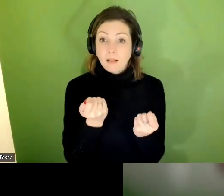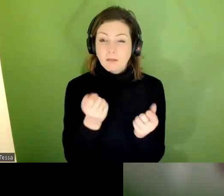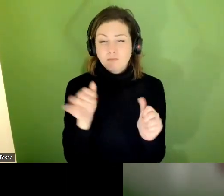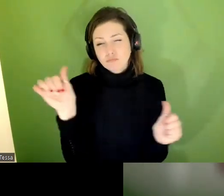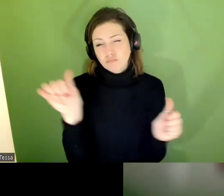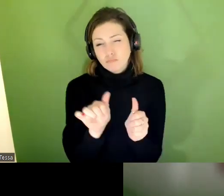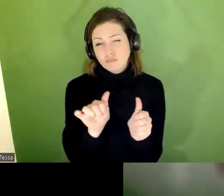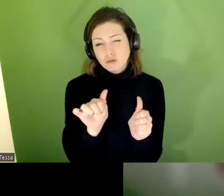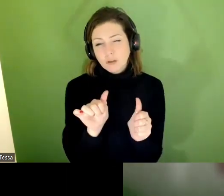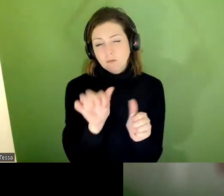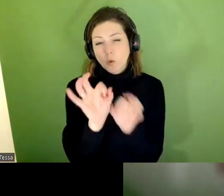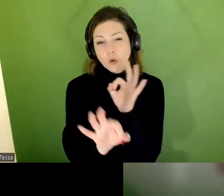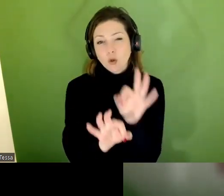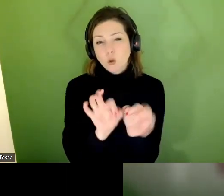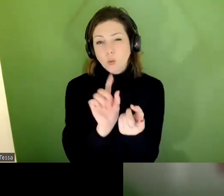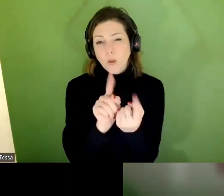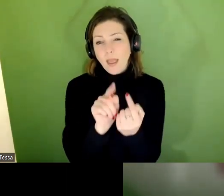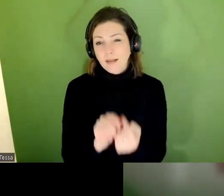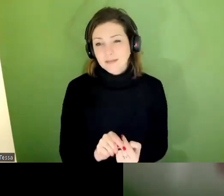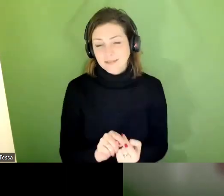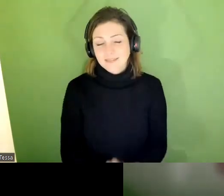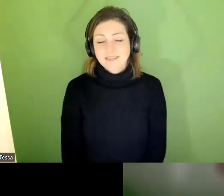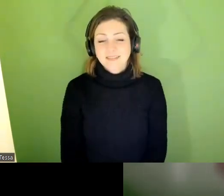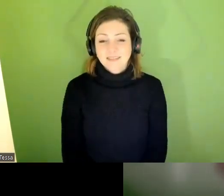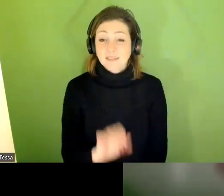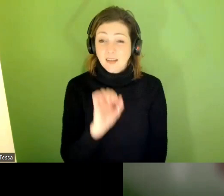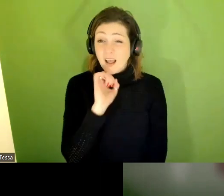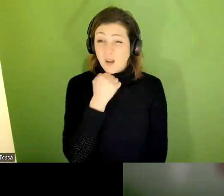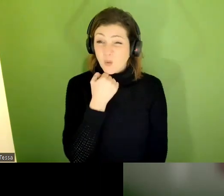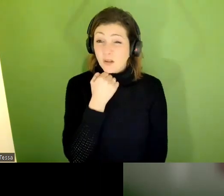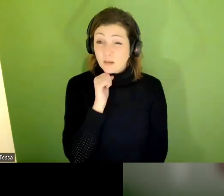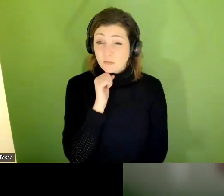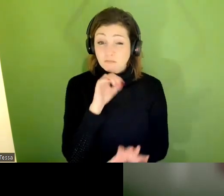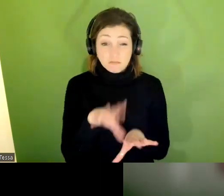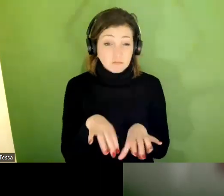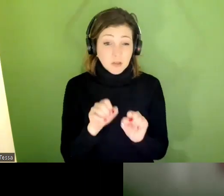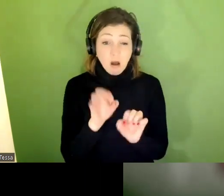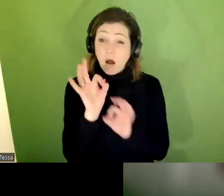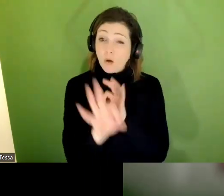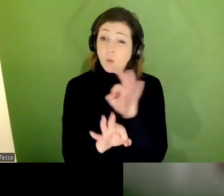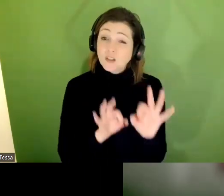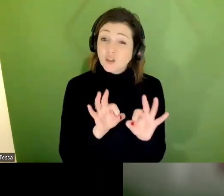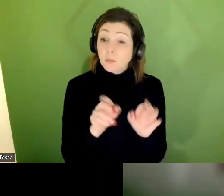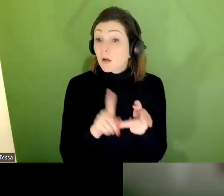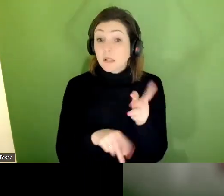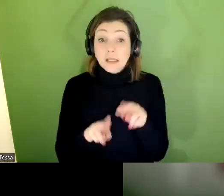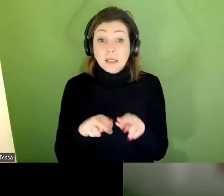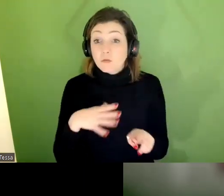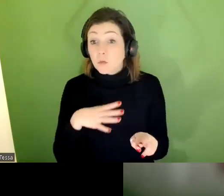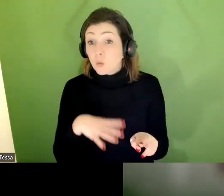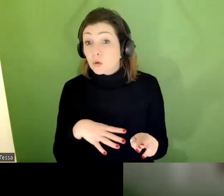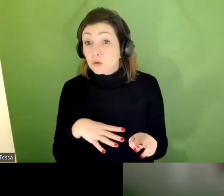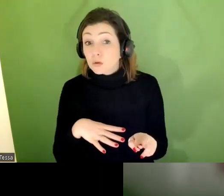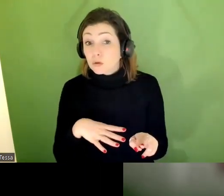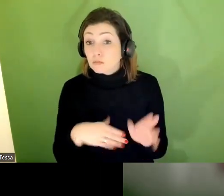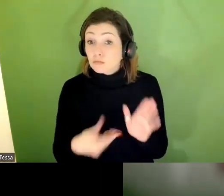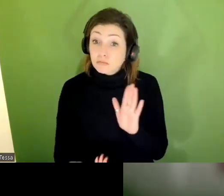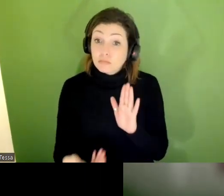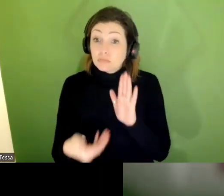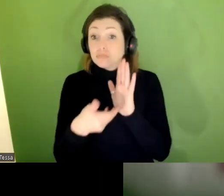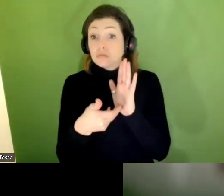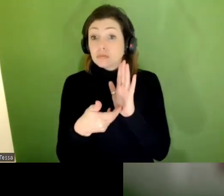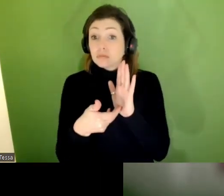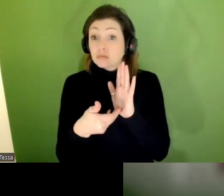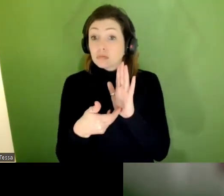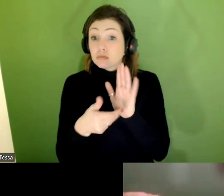Q&A, and I'll start off with some questions, but do feel free, anybody, to put a couple of questions in the chat if you would like to,